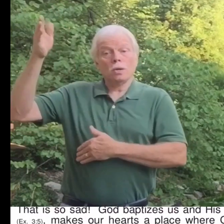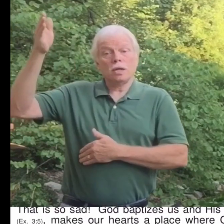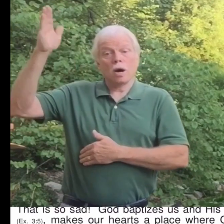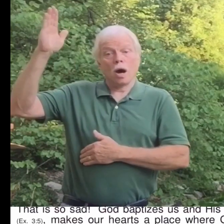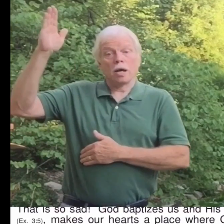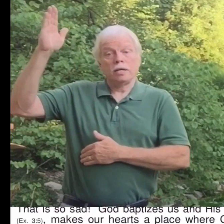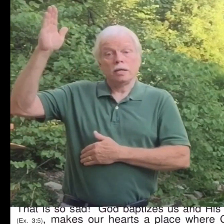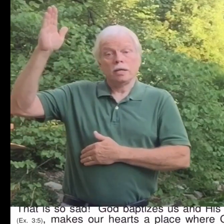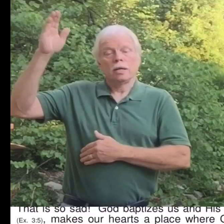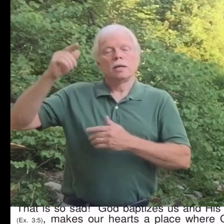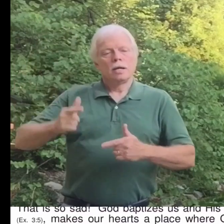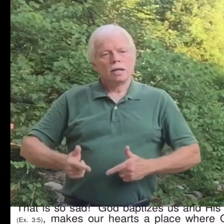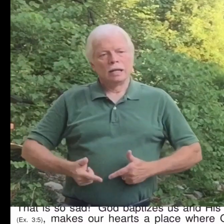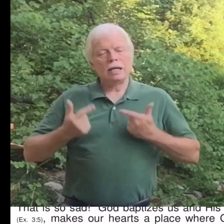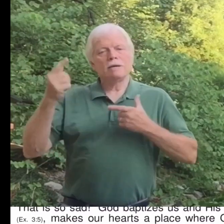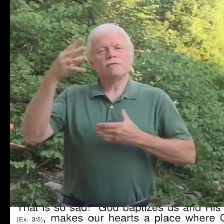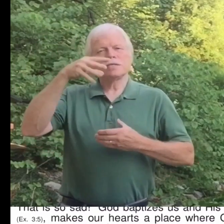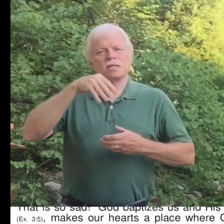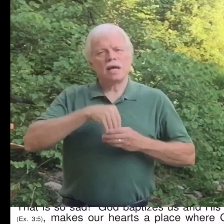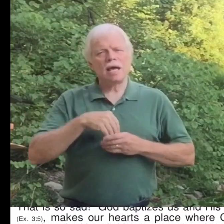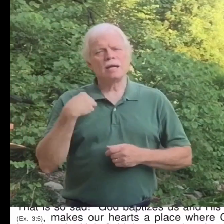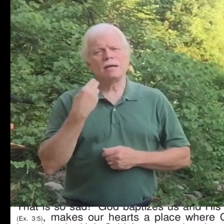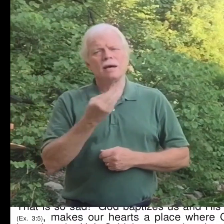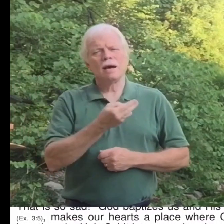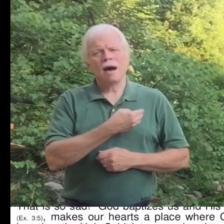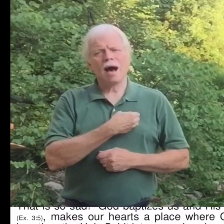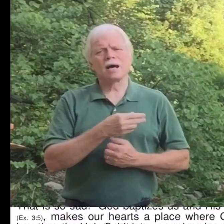Holy God, lives in us.